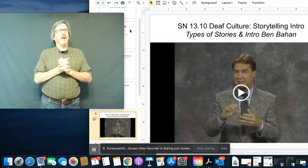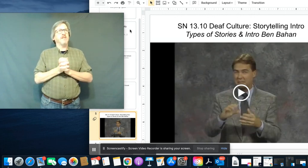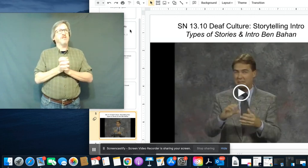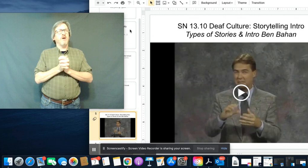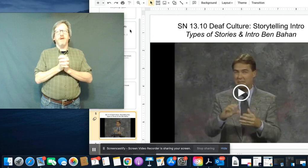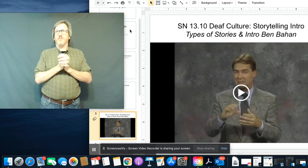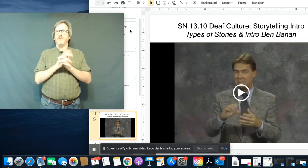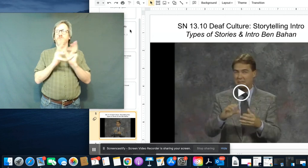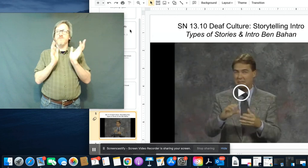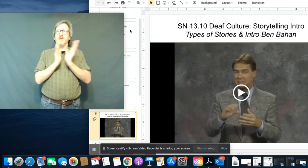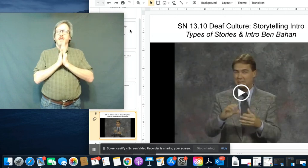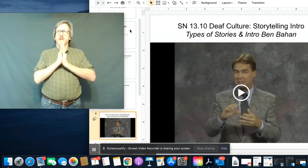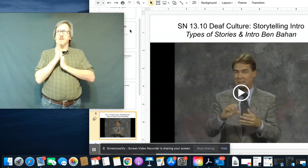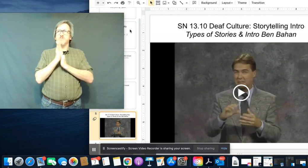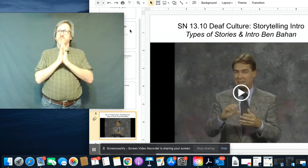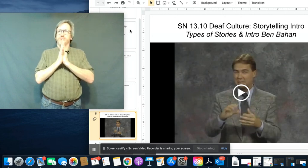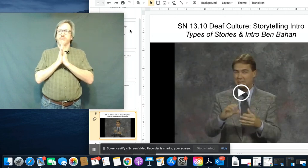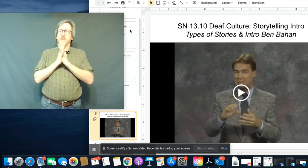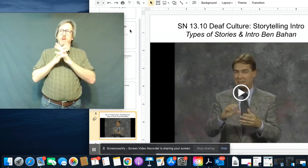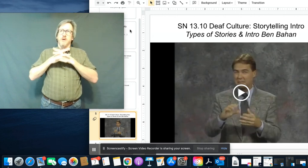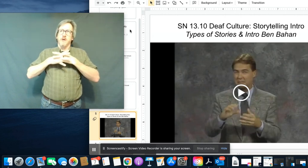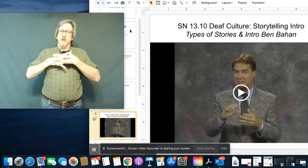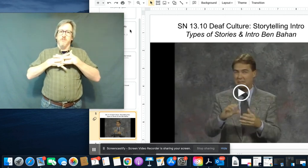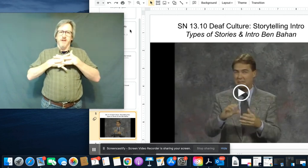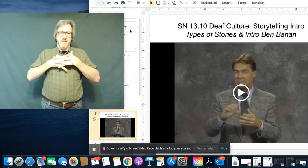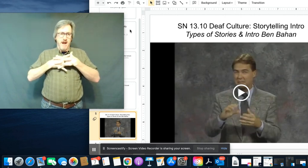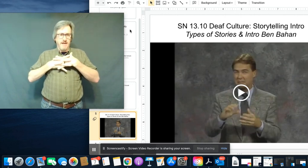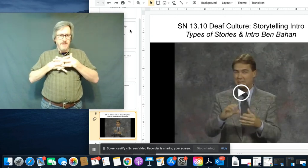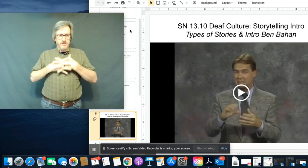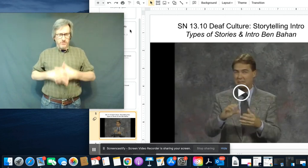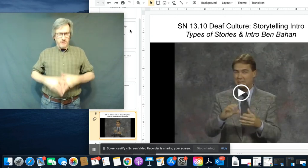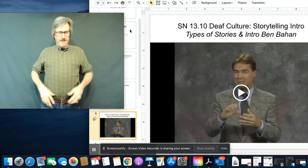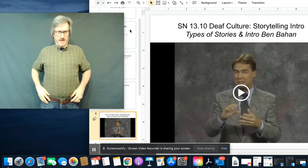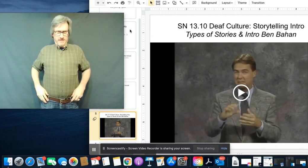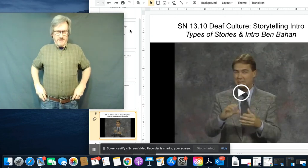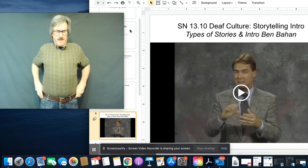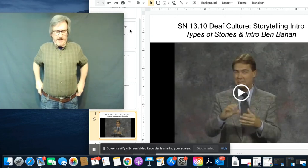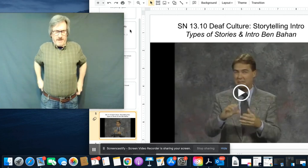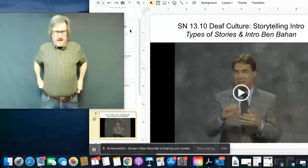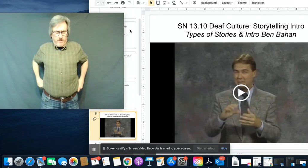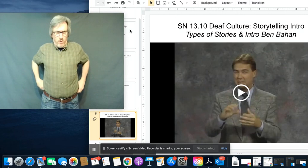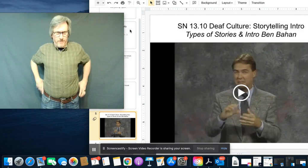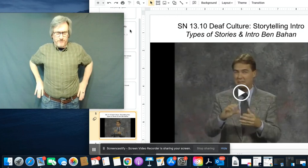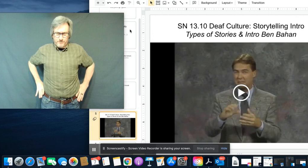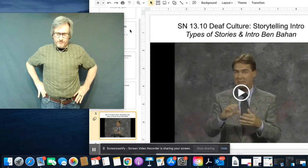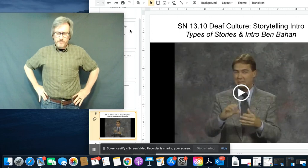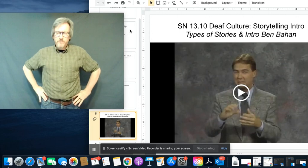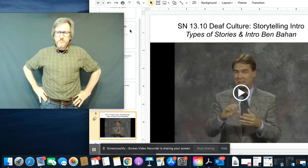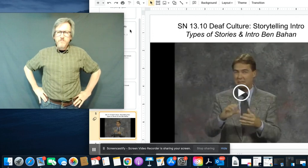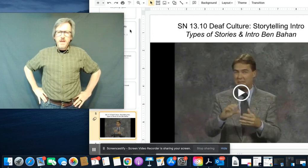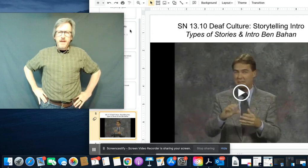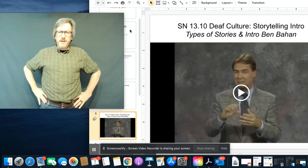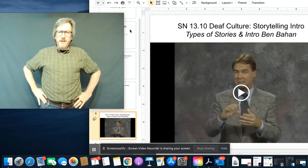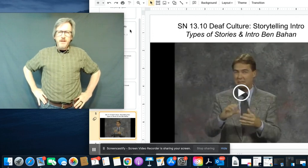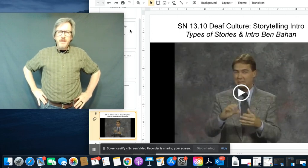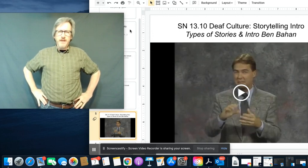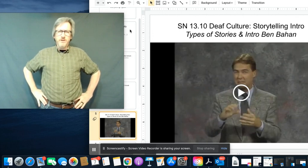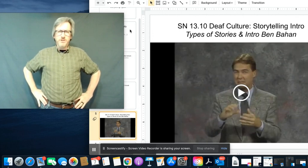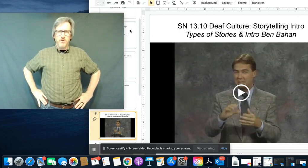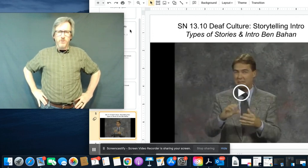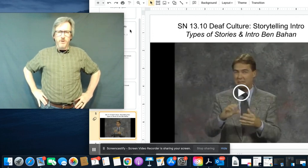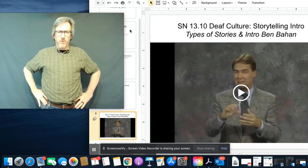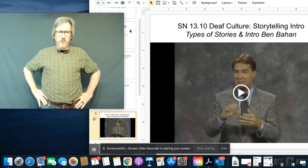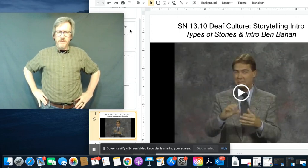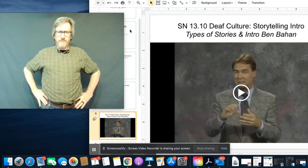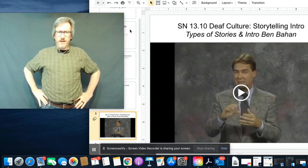I saw him perform in the 90s, early 90s, like 1991. And he